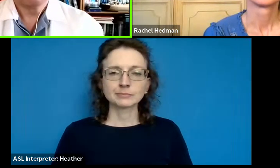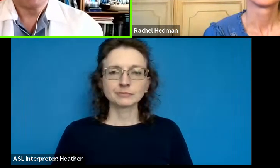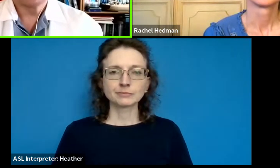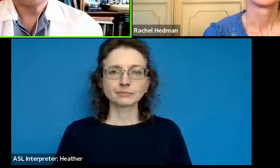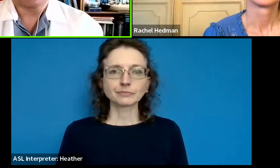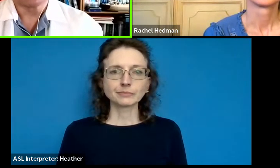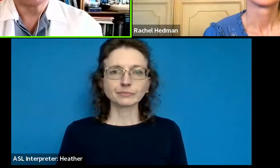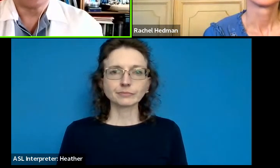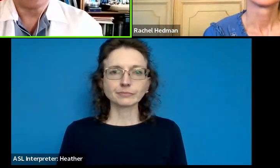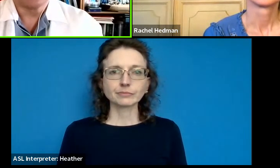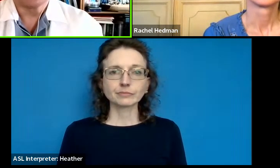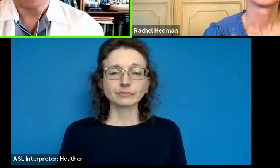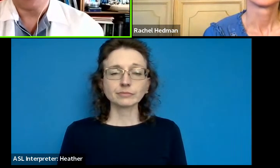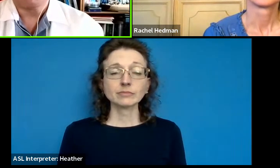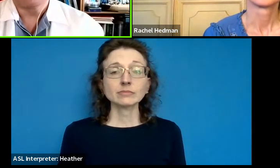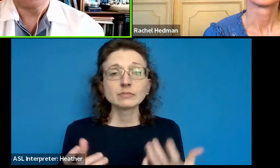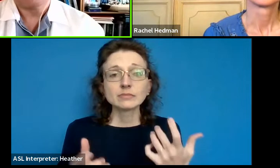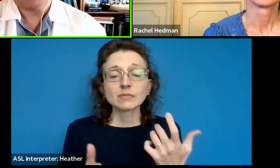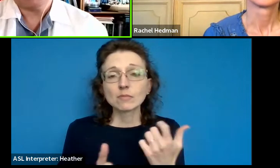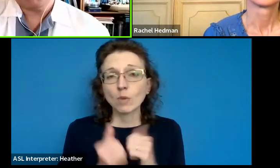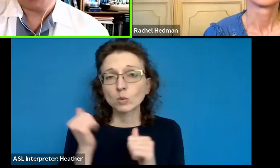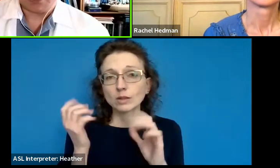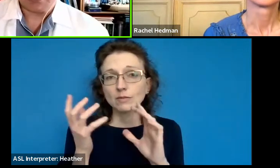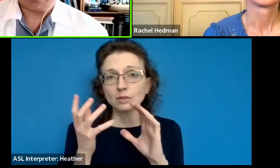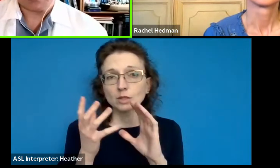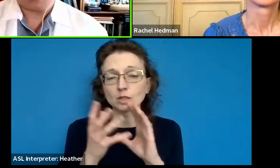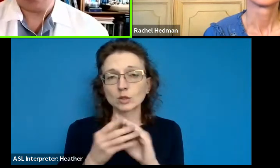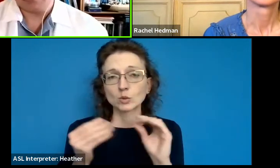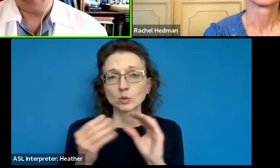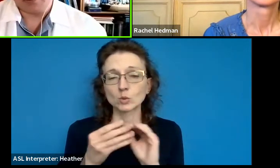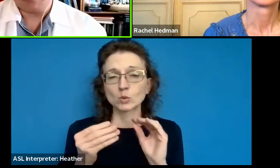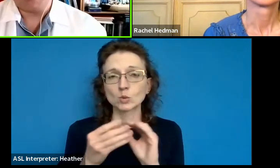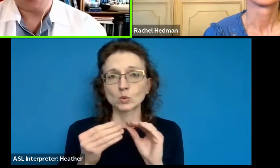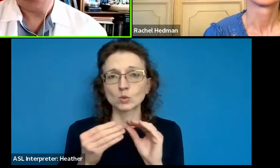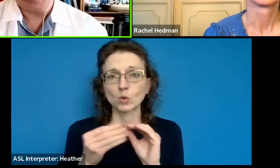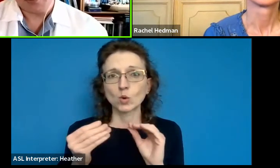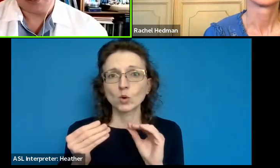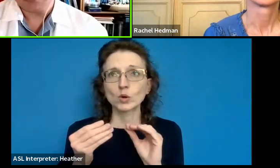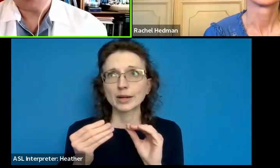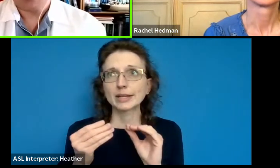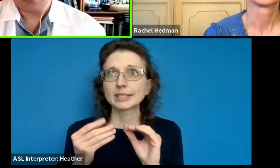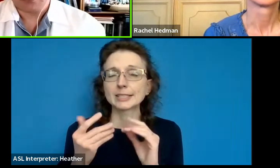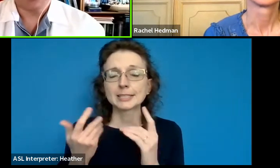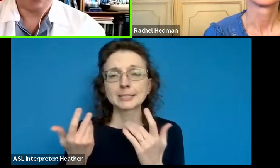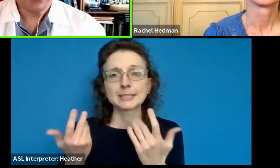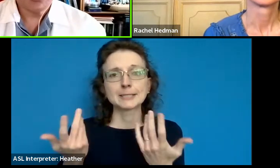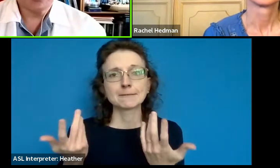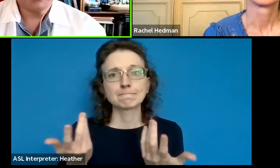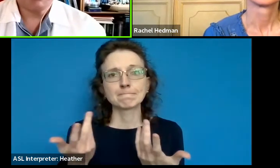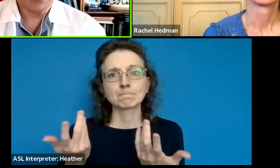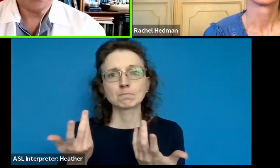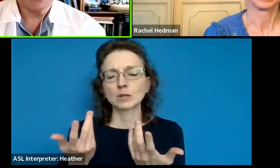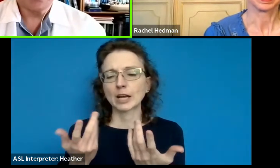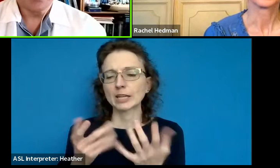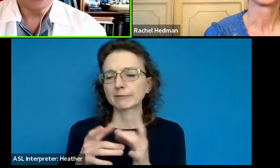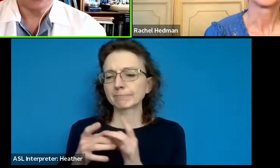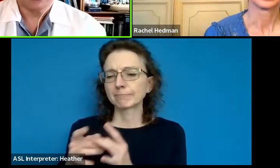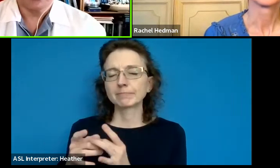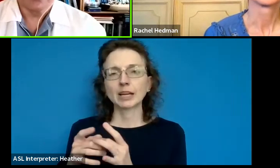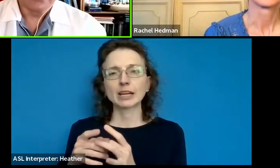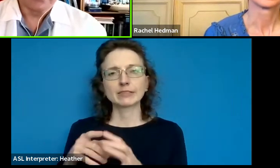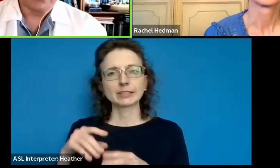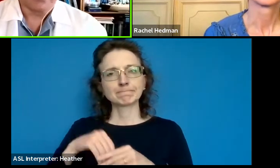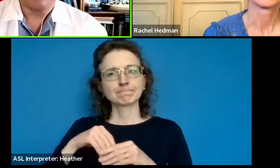I think most of our stories come from a place that we refer to as sort of the spiritual place.